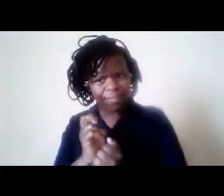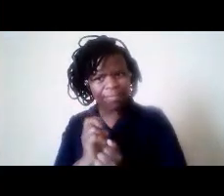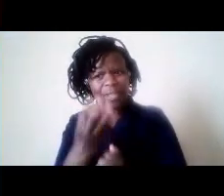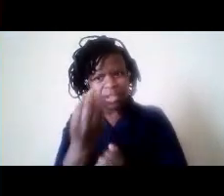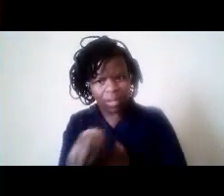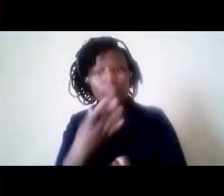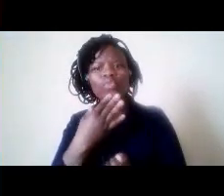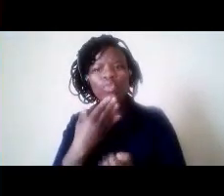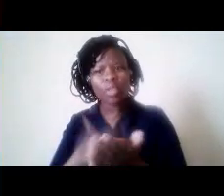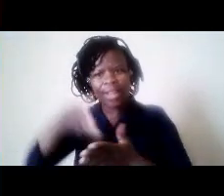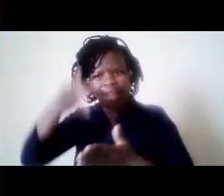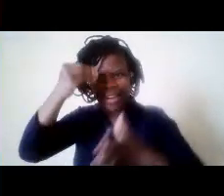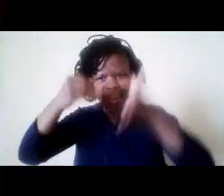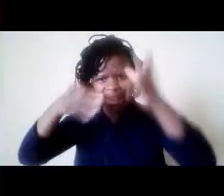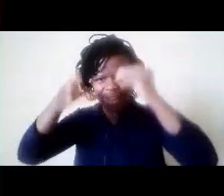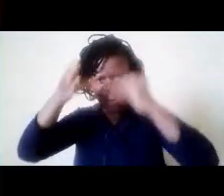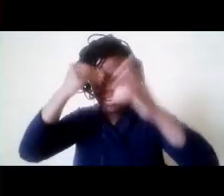to learn.